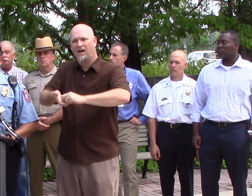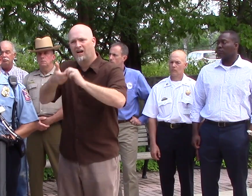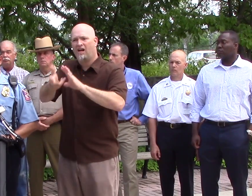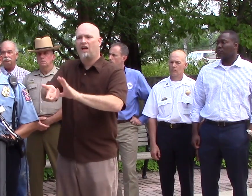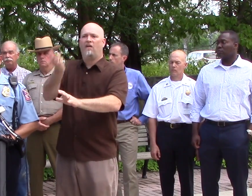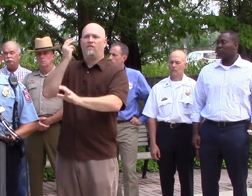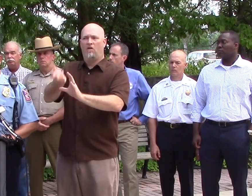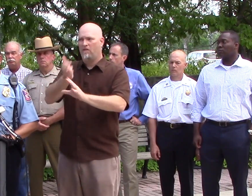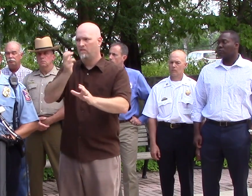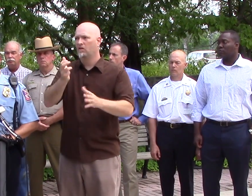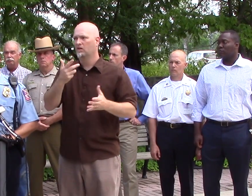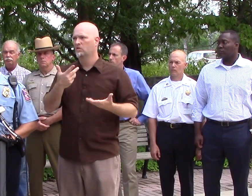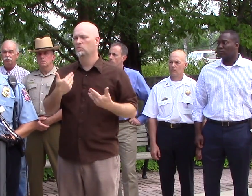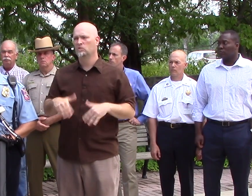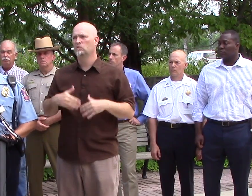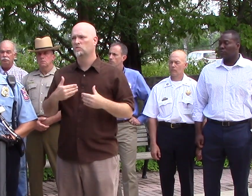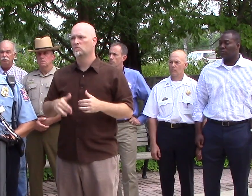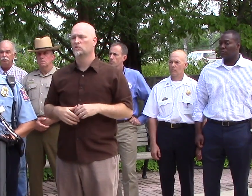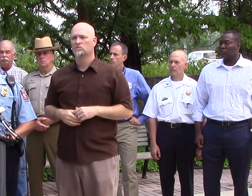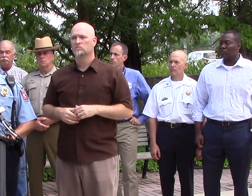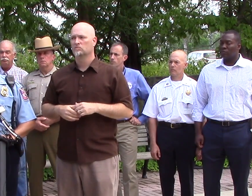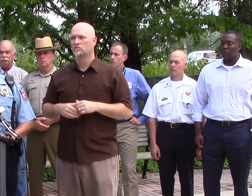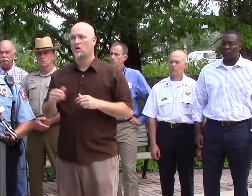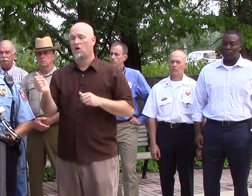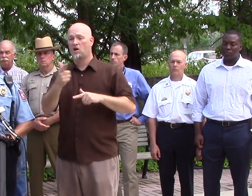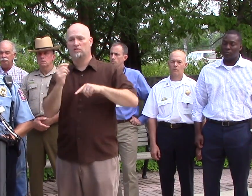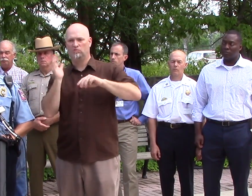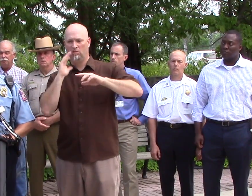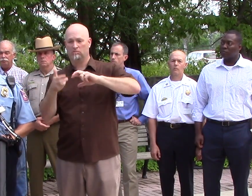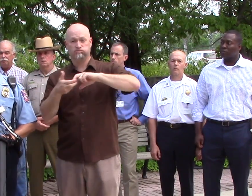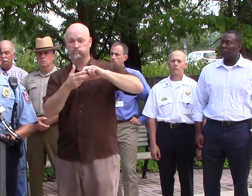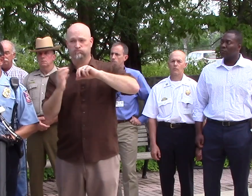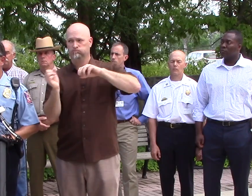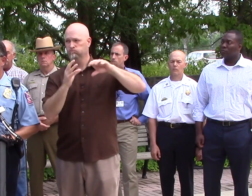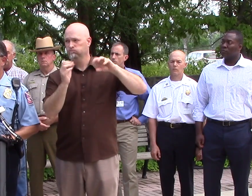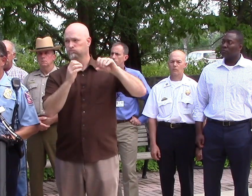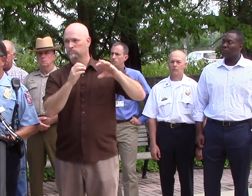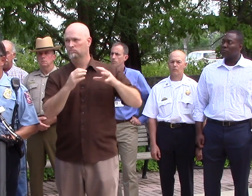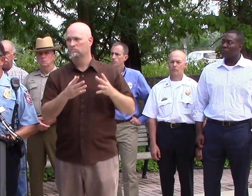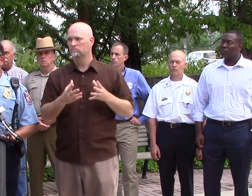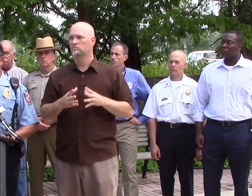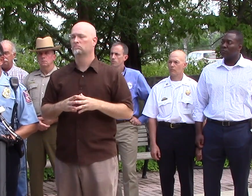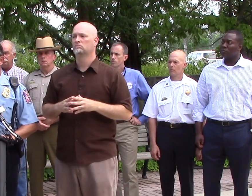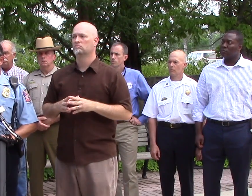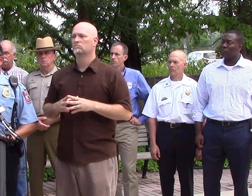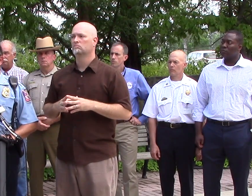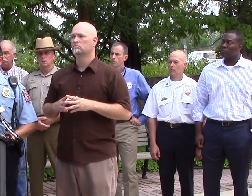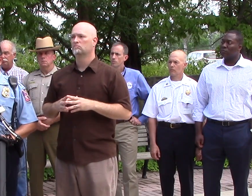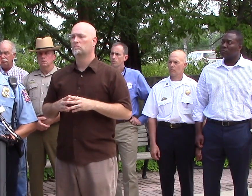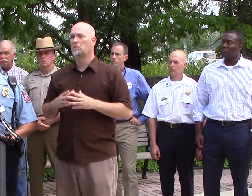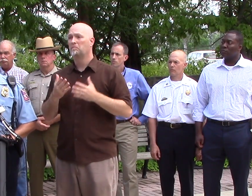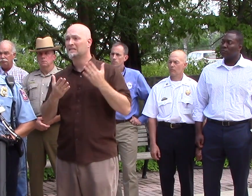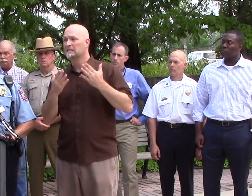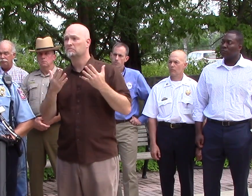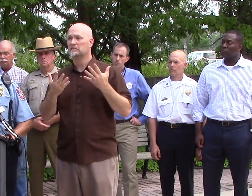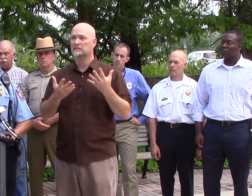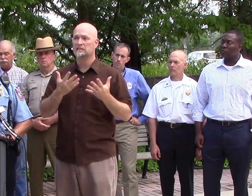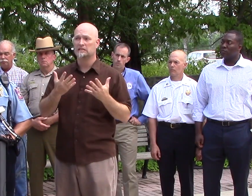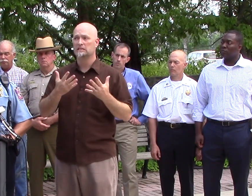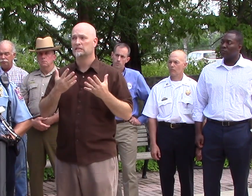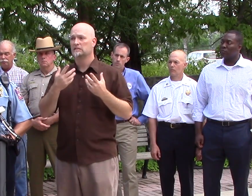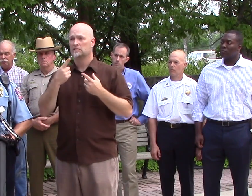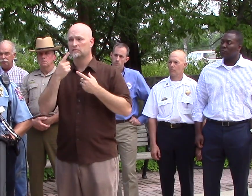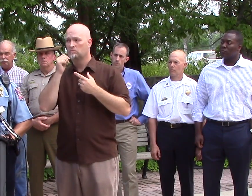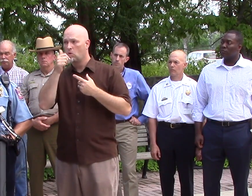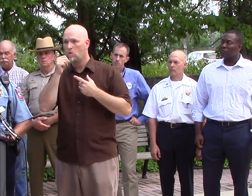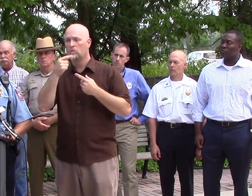to a location nearby, and probably sometime tomorrow morning, you'll be receiving